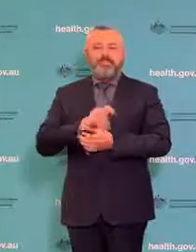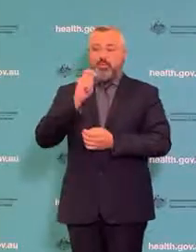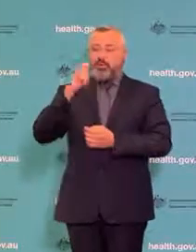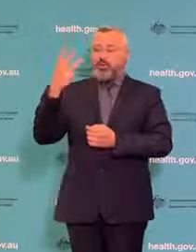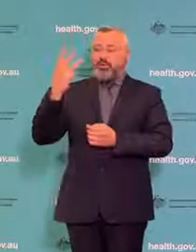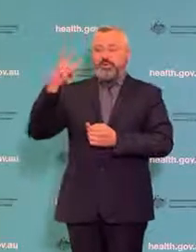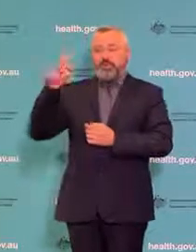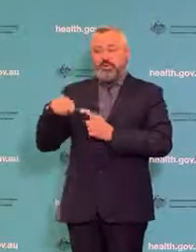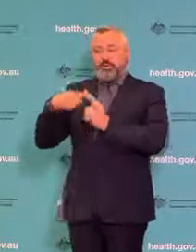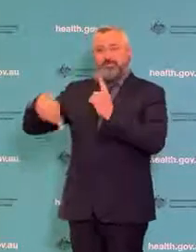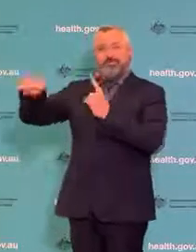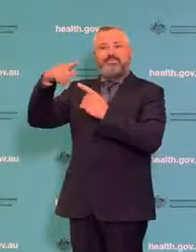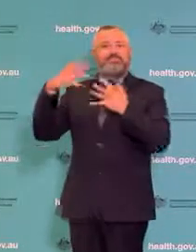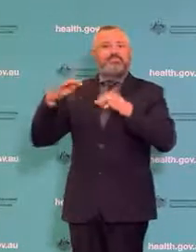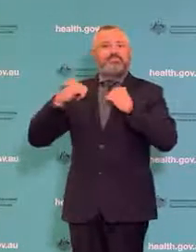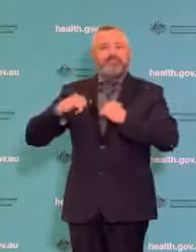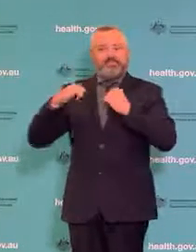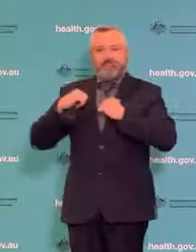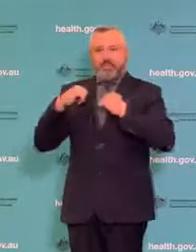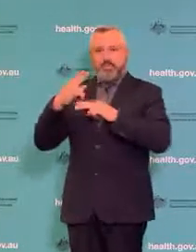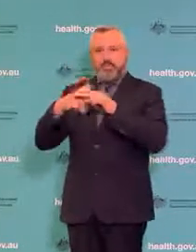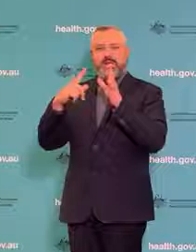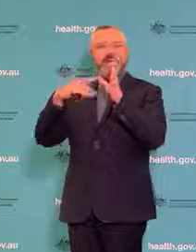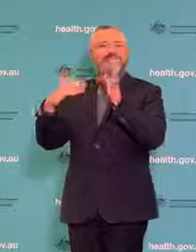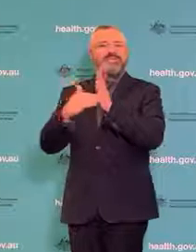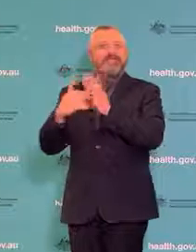completed the specialised training in AstraZeneca.